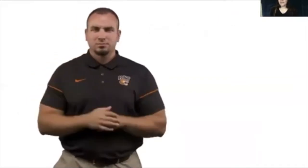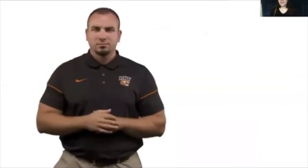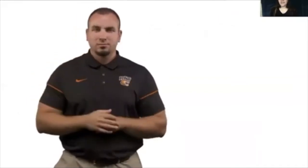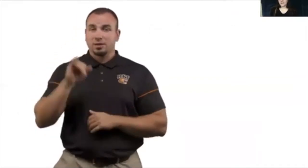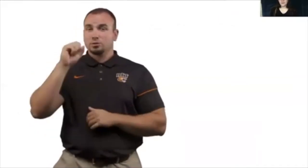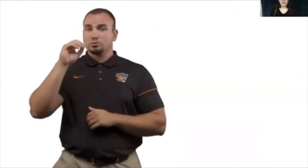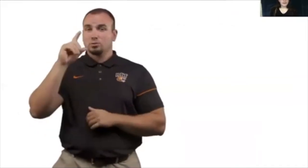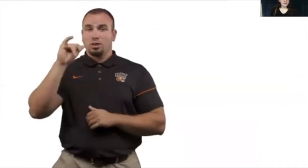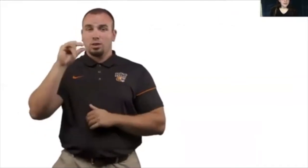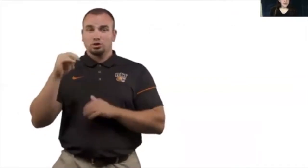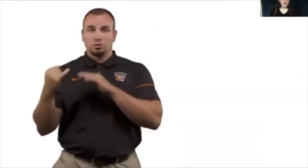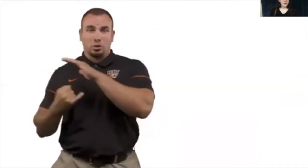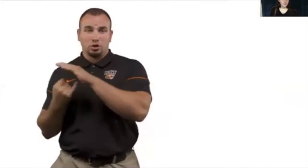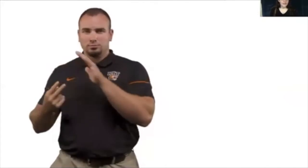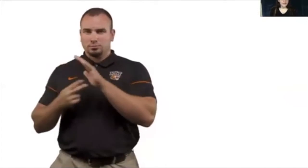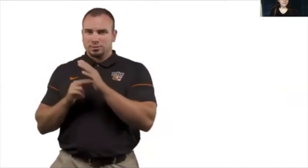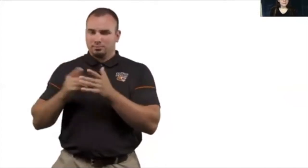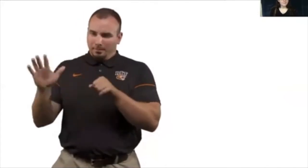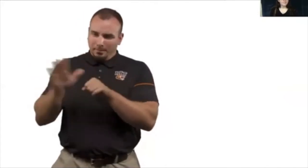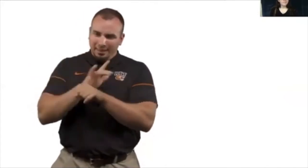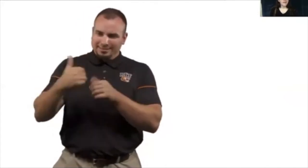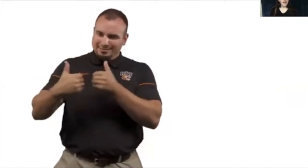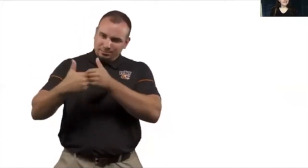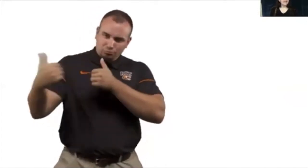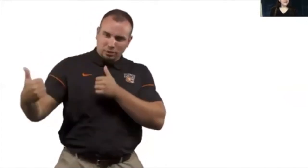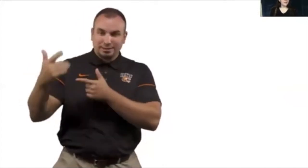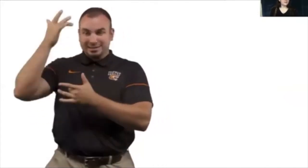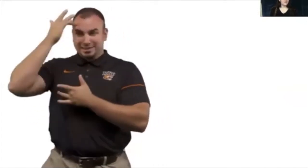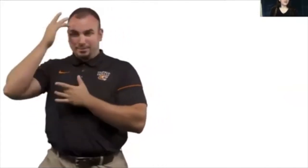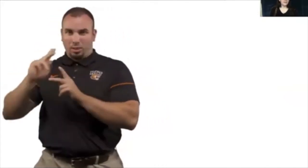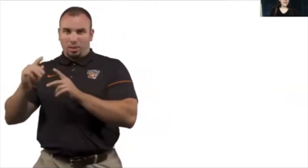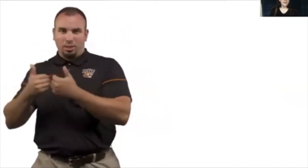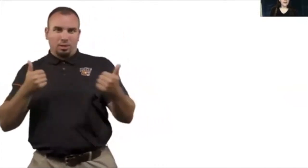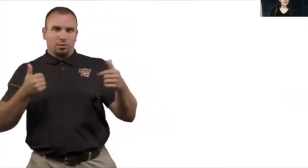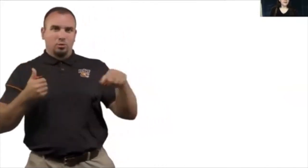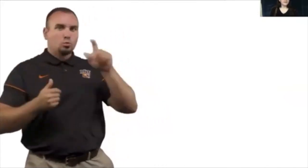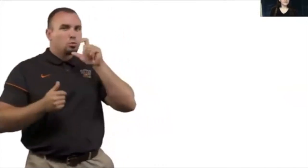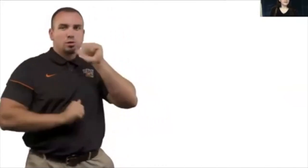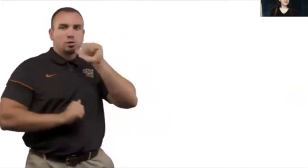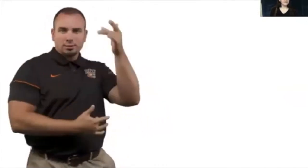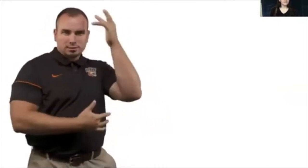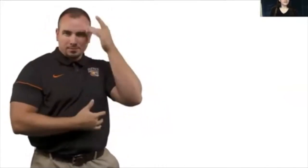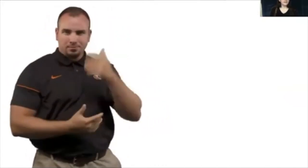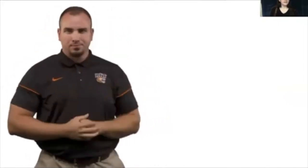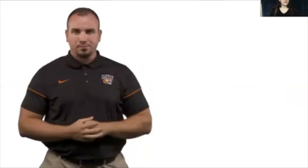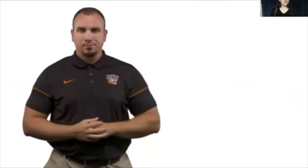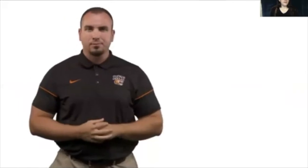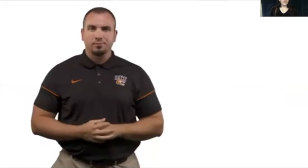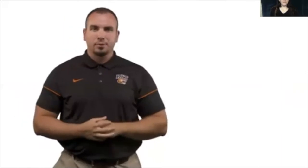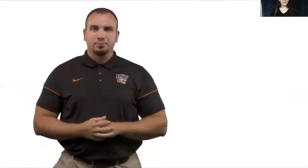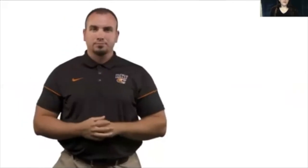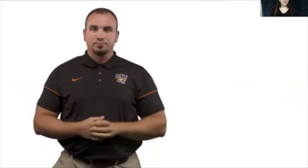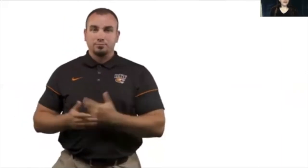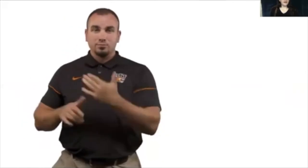What is the difference between isolation and quarantine? Isolation means you're completely separate from